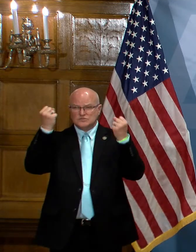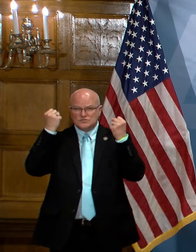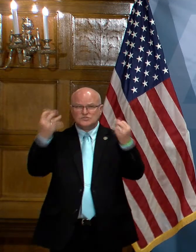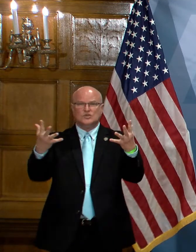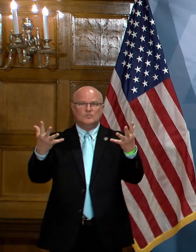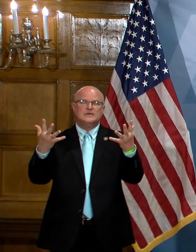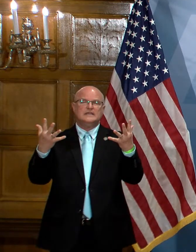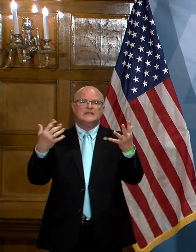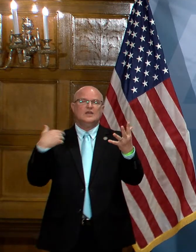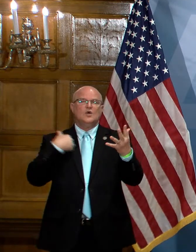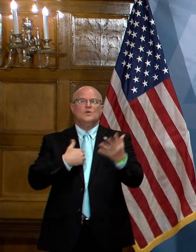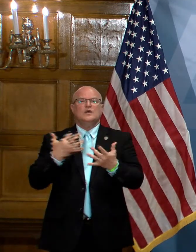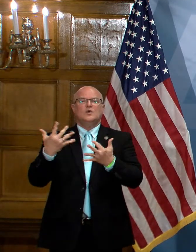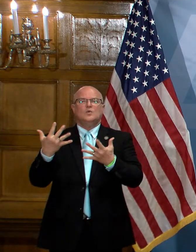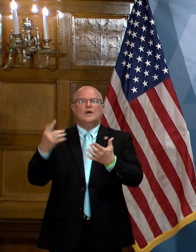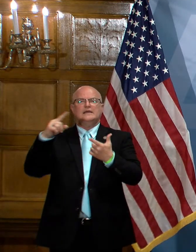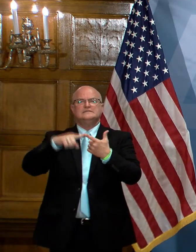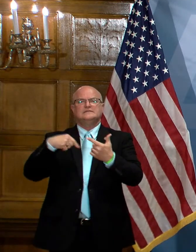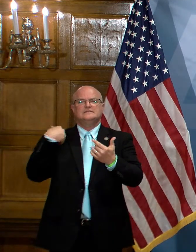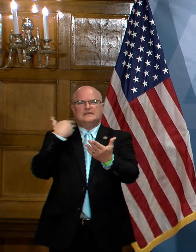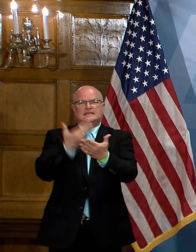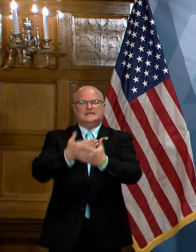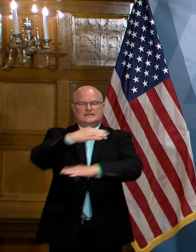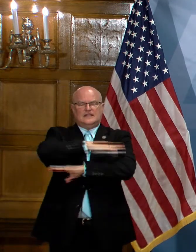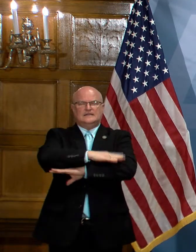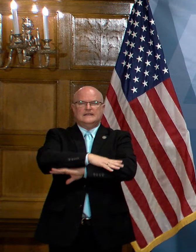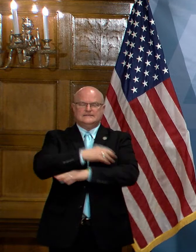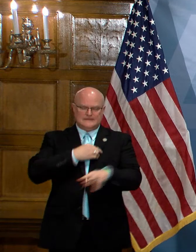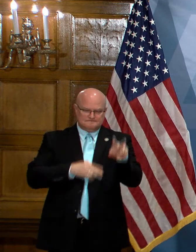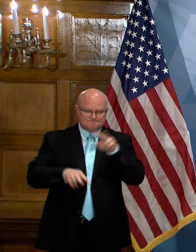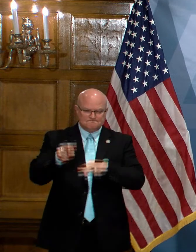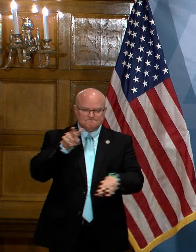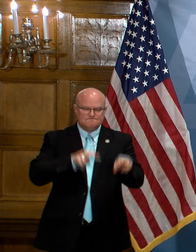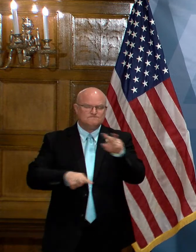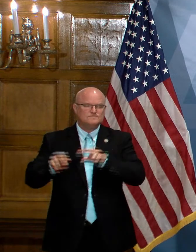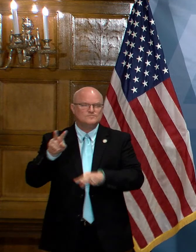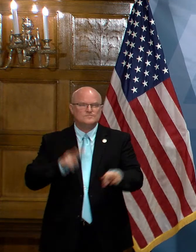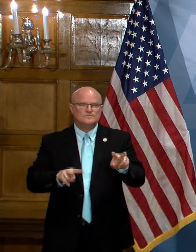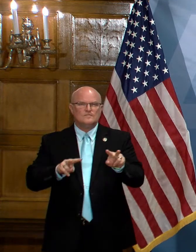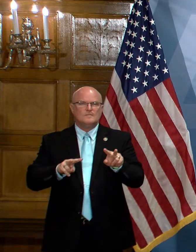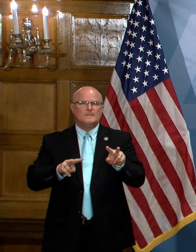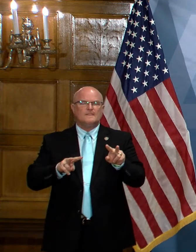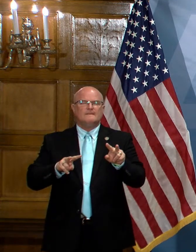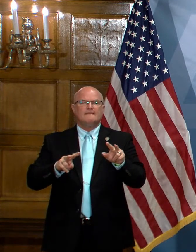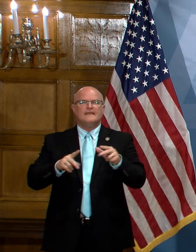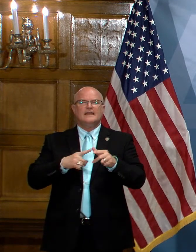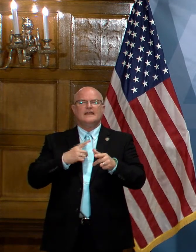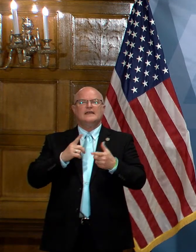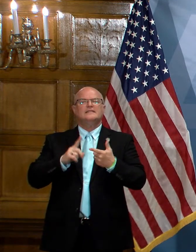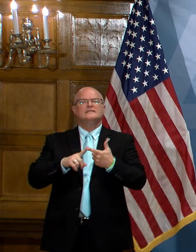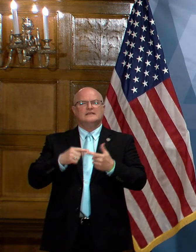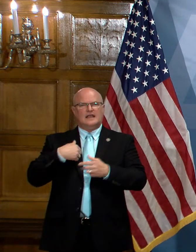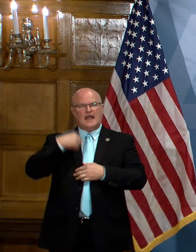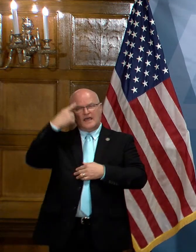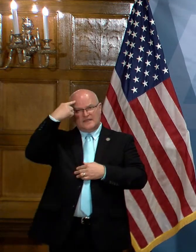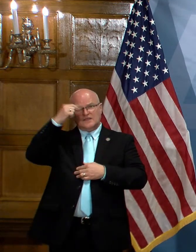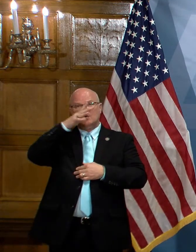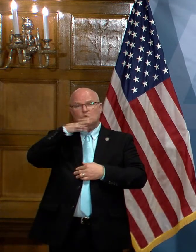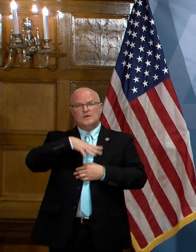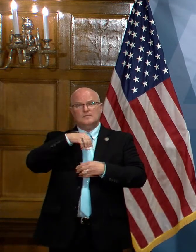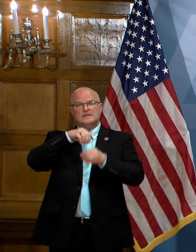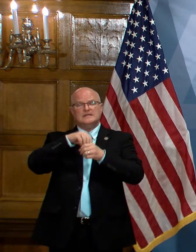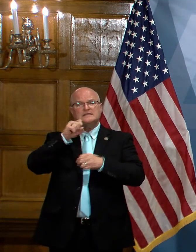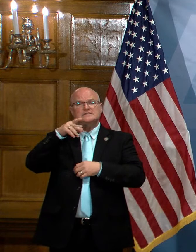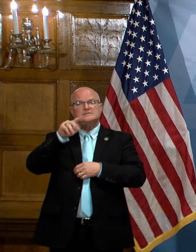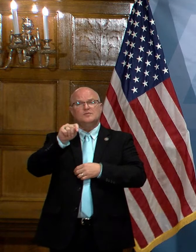many, we wait till they get to our desk, we evaluate those. I'm giving a heads up that I think that women in sports